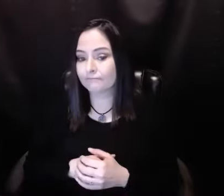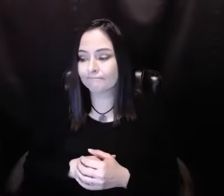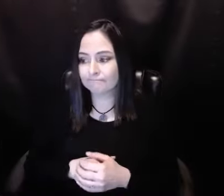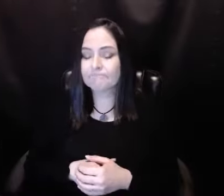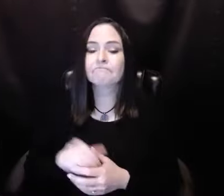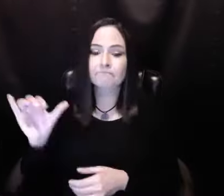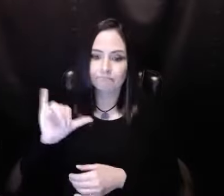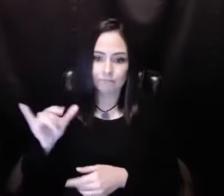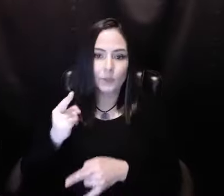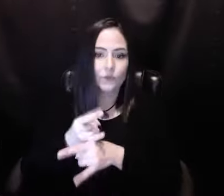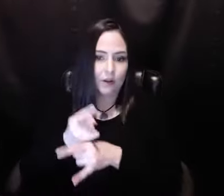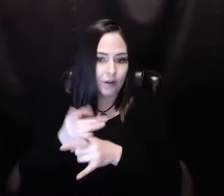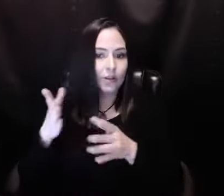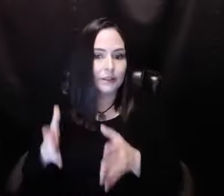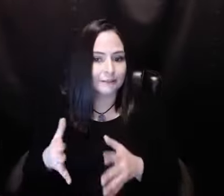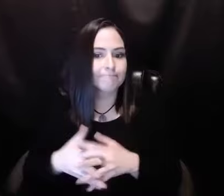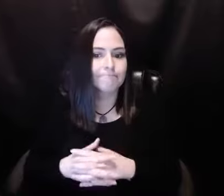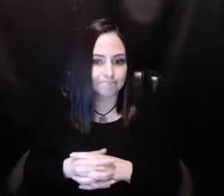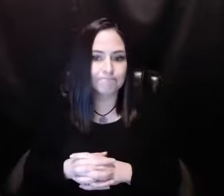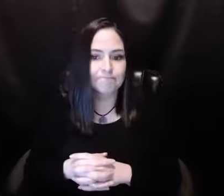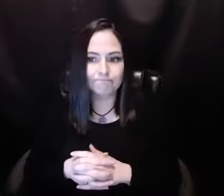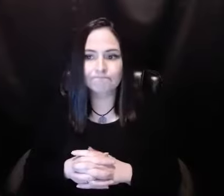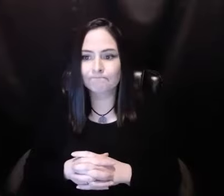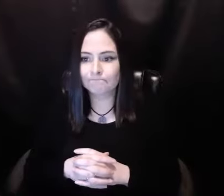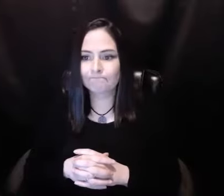that man, he was also an alcoholic.